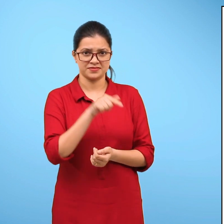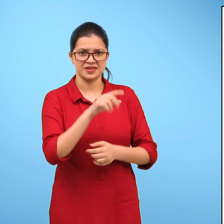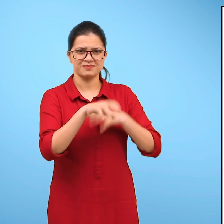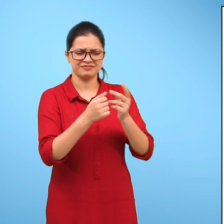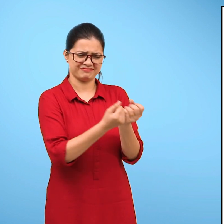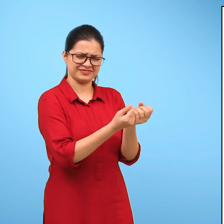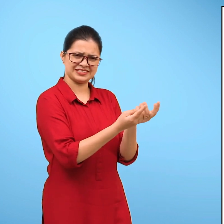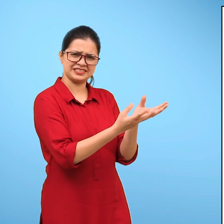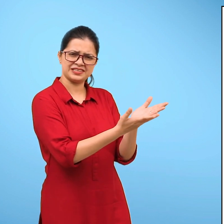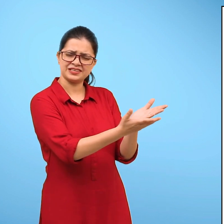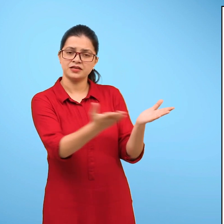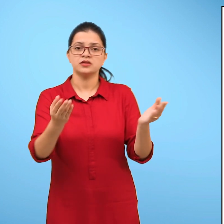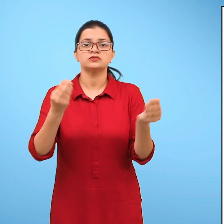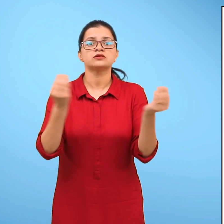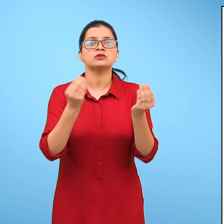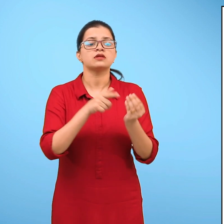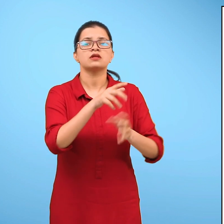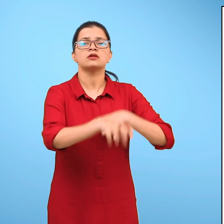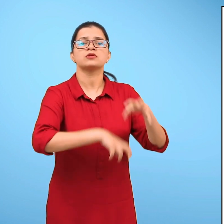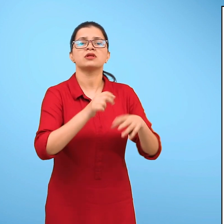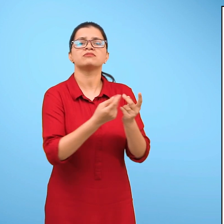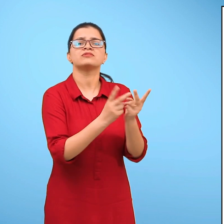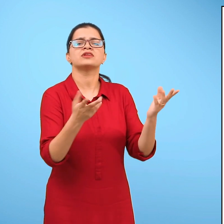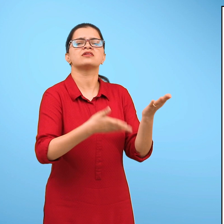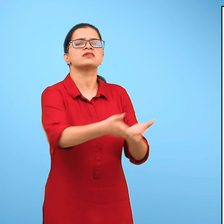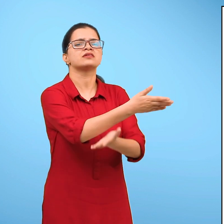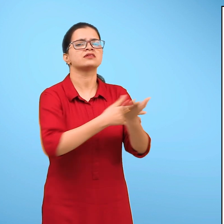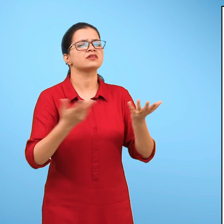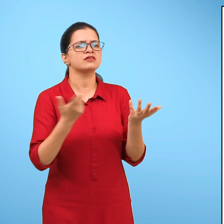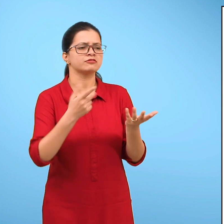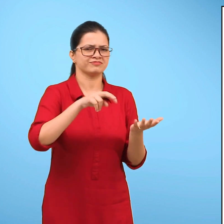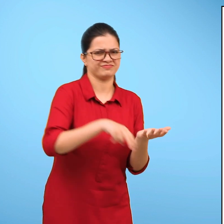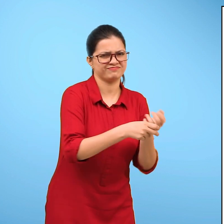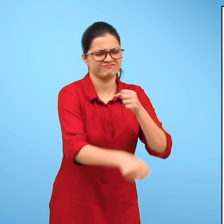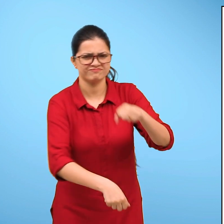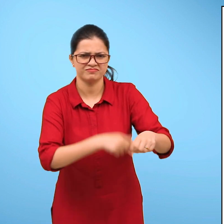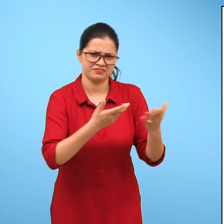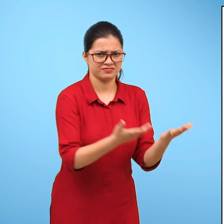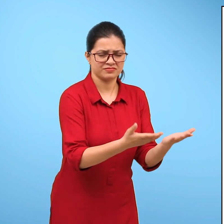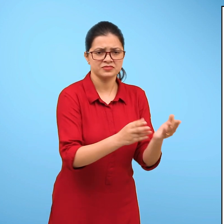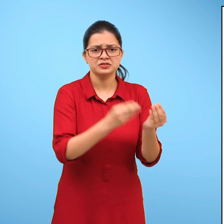Why is it that many animals walk while a snake slithers or crawls and a fish swims?